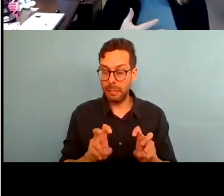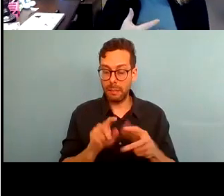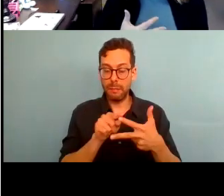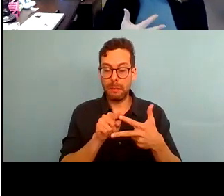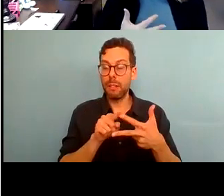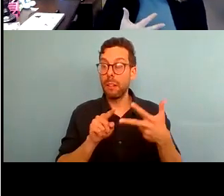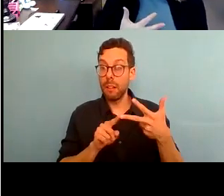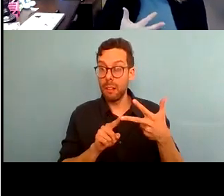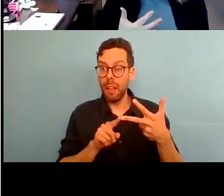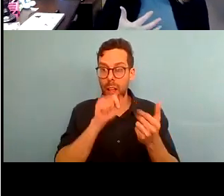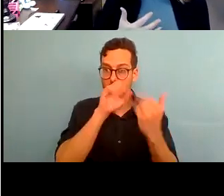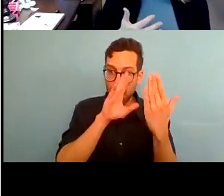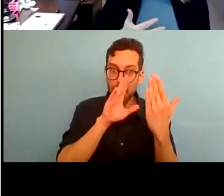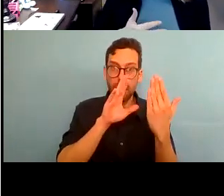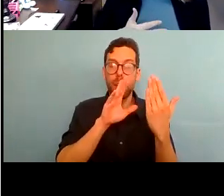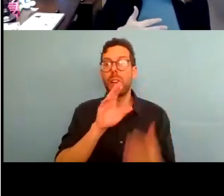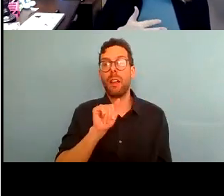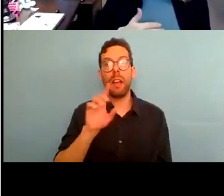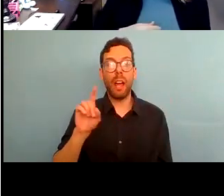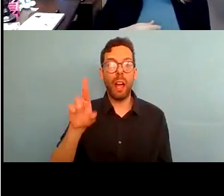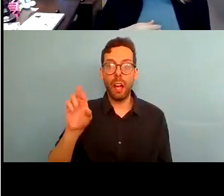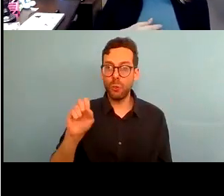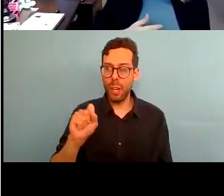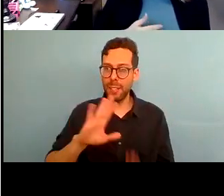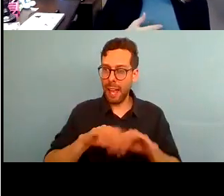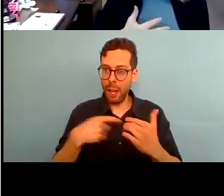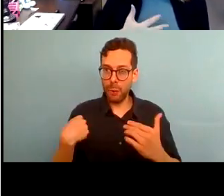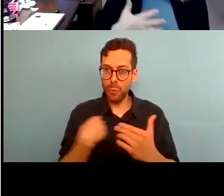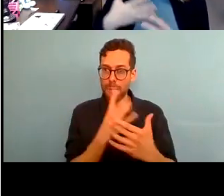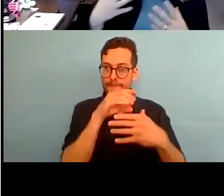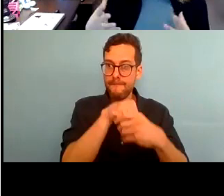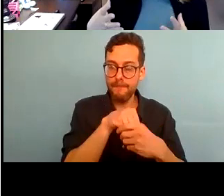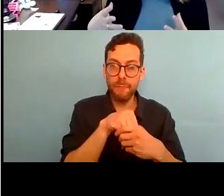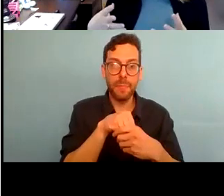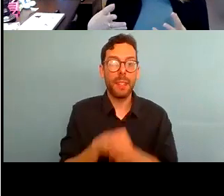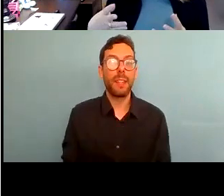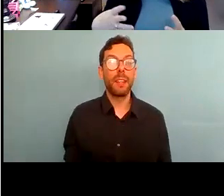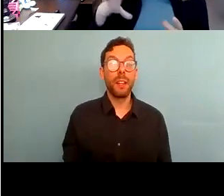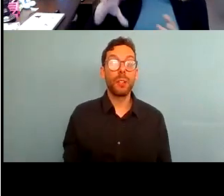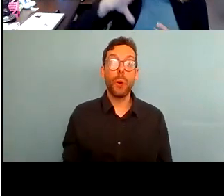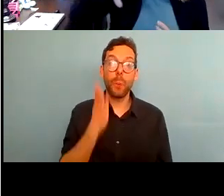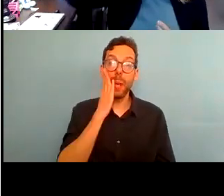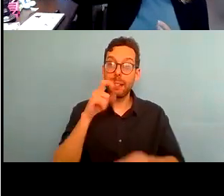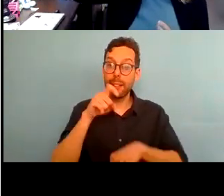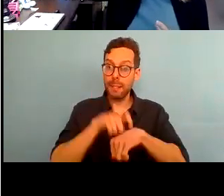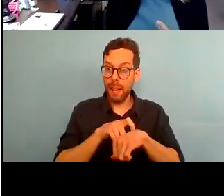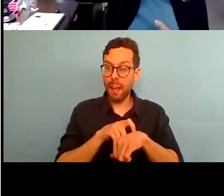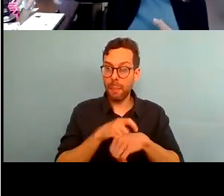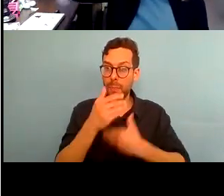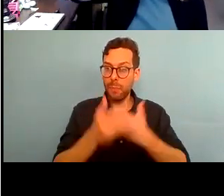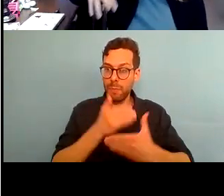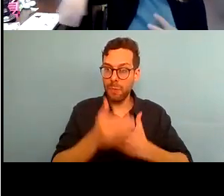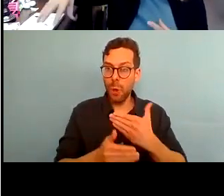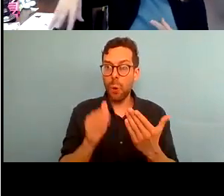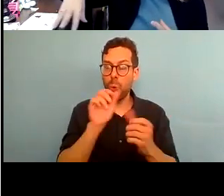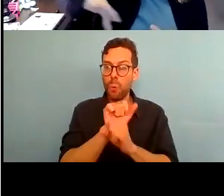we want to intervene. All right, so bedtime routine worksheet. This is something I really like. And again, I'm going to show you a toolkit that has